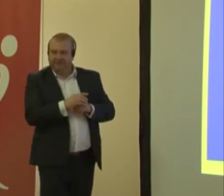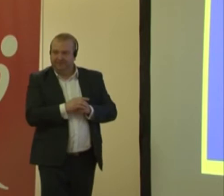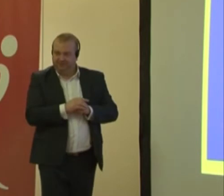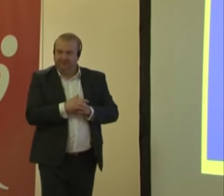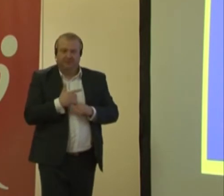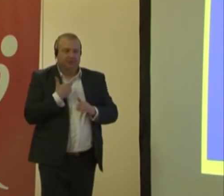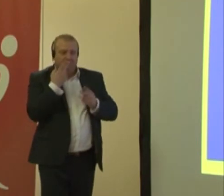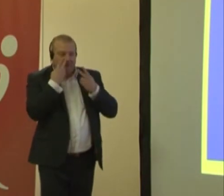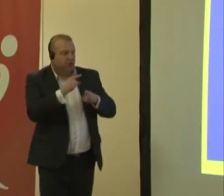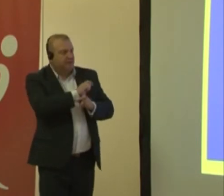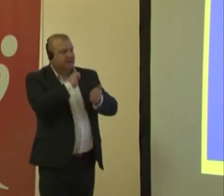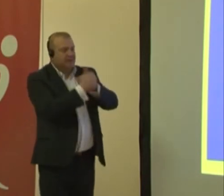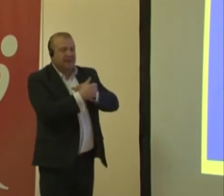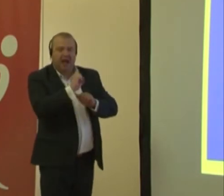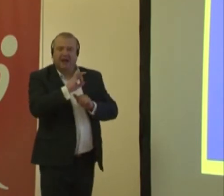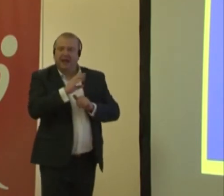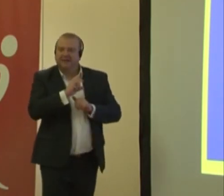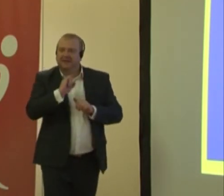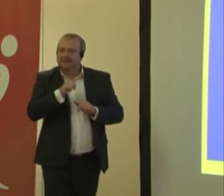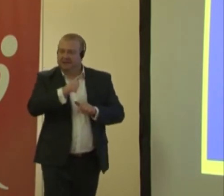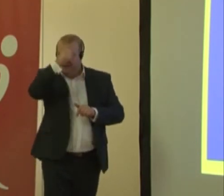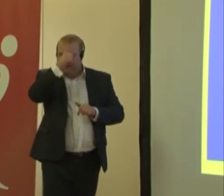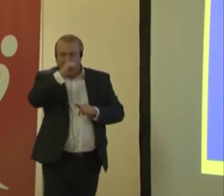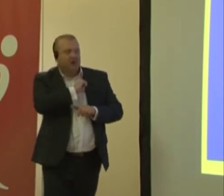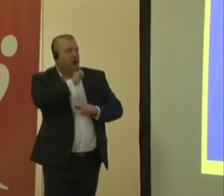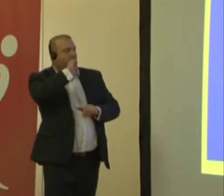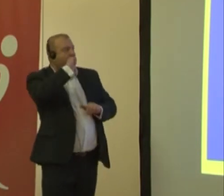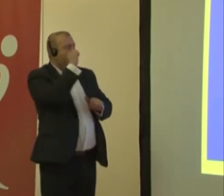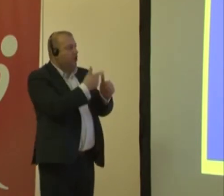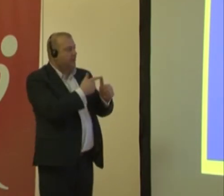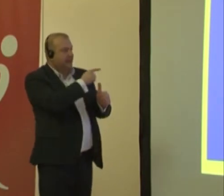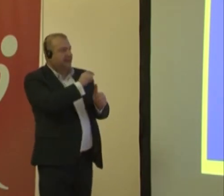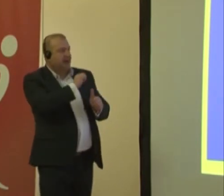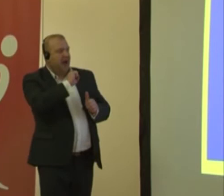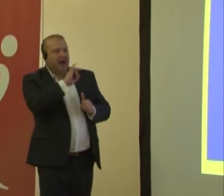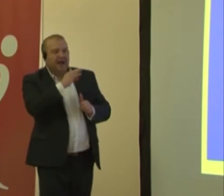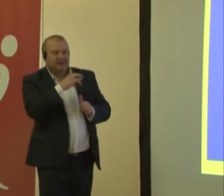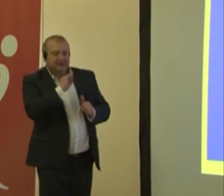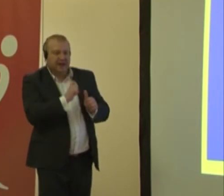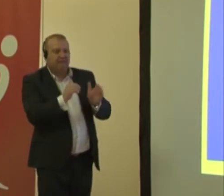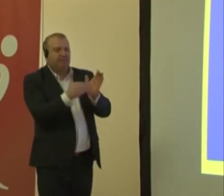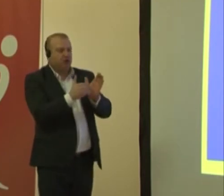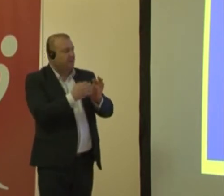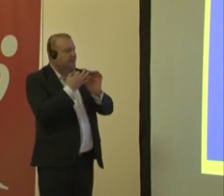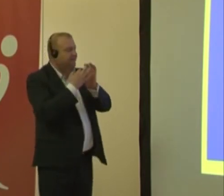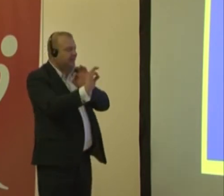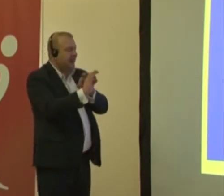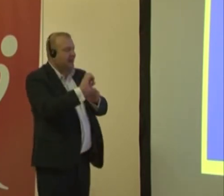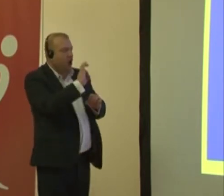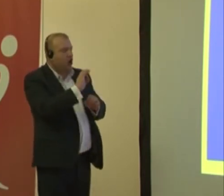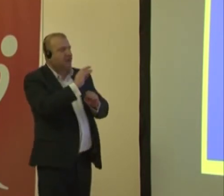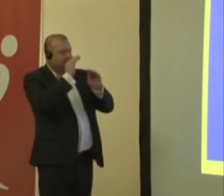into the European Agency for Special Needs and Inclusive Education to show better our focus of our work.